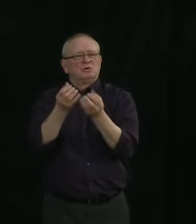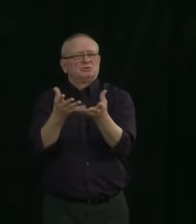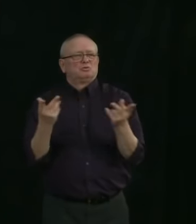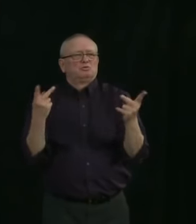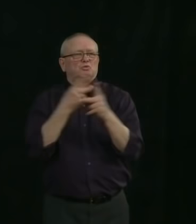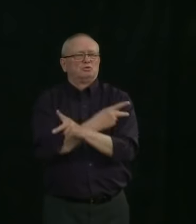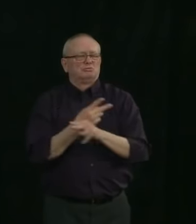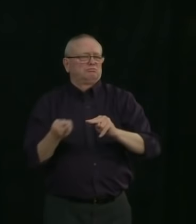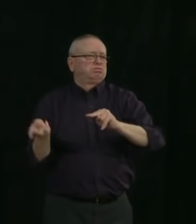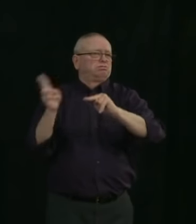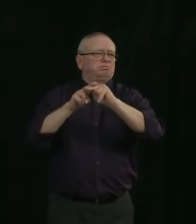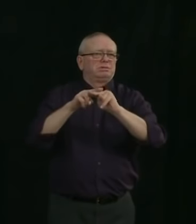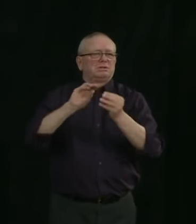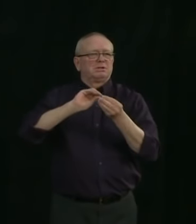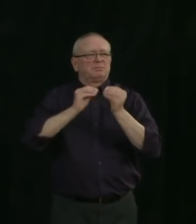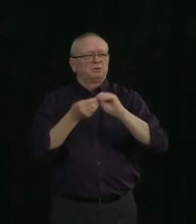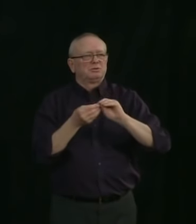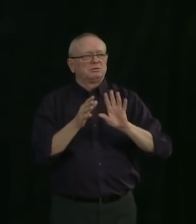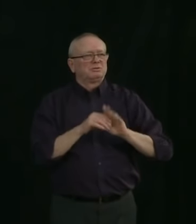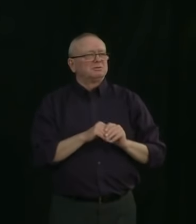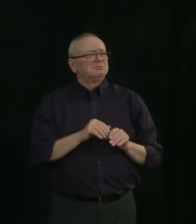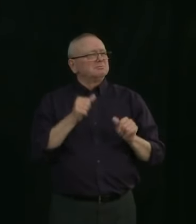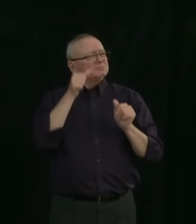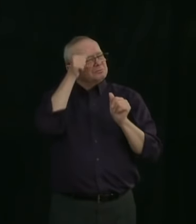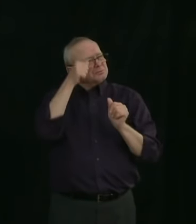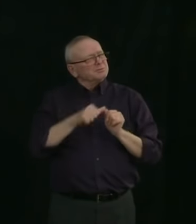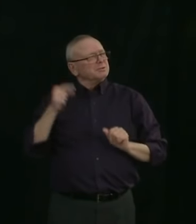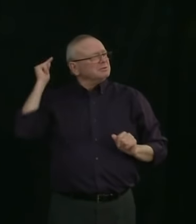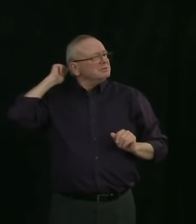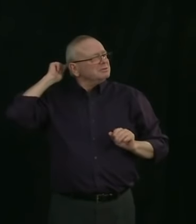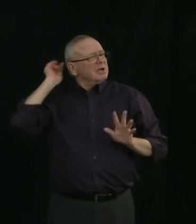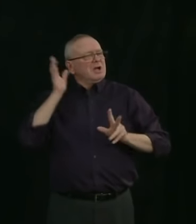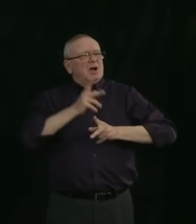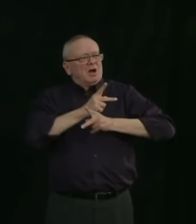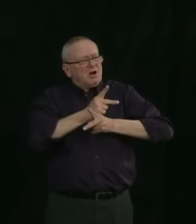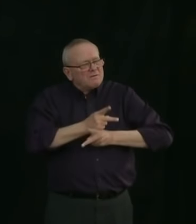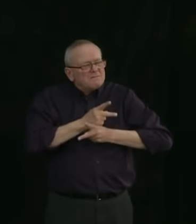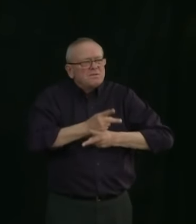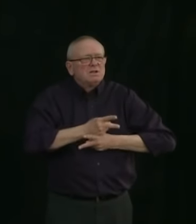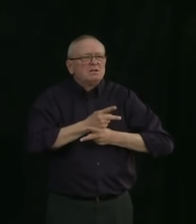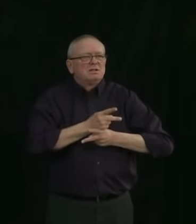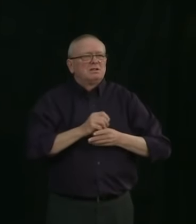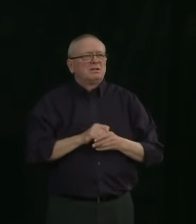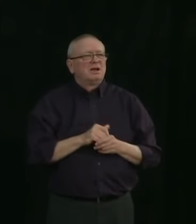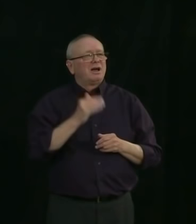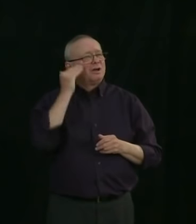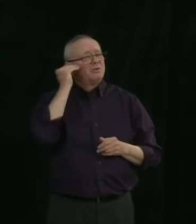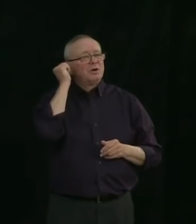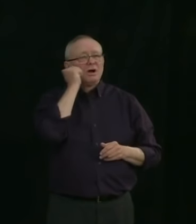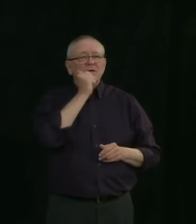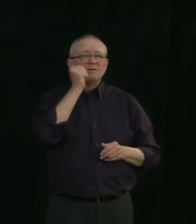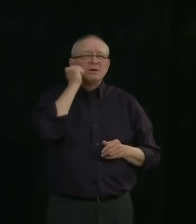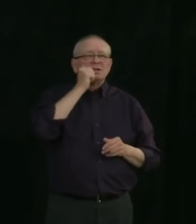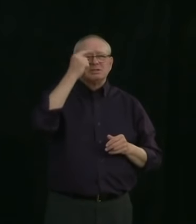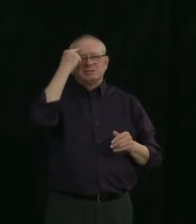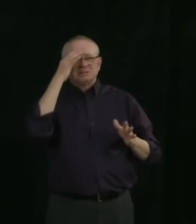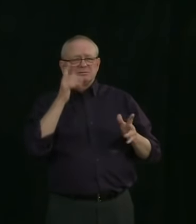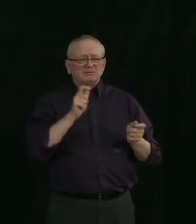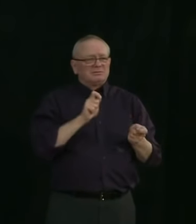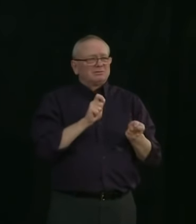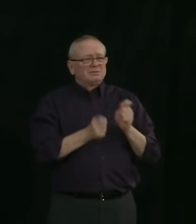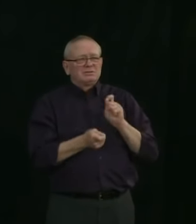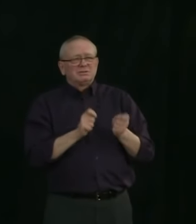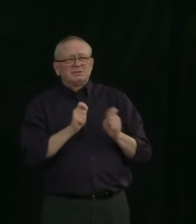to make many changes in order to adjust to our new normal. And again, I want to thank you for doing your part in helping to prevent the